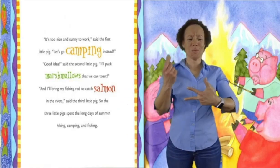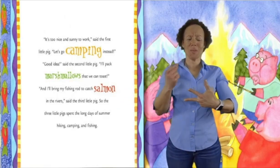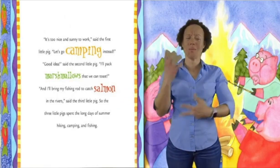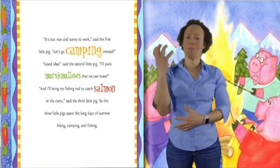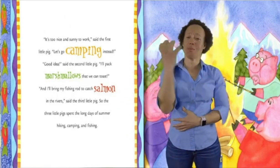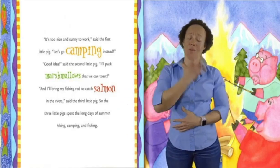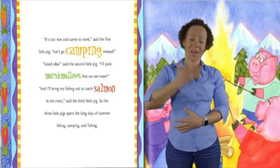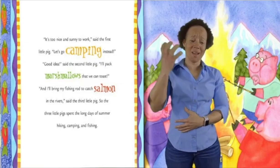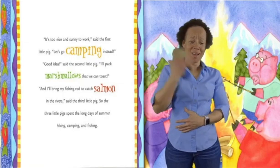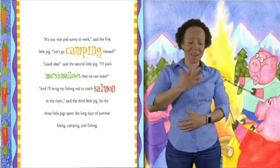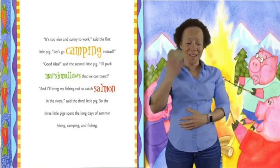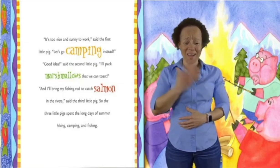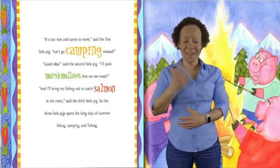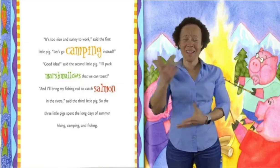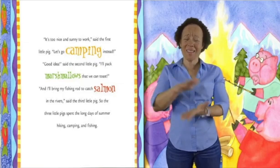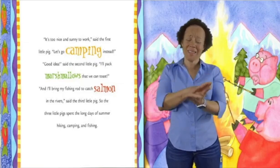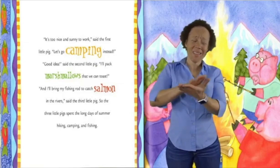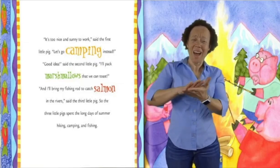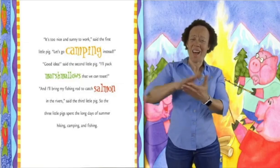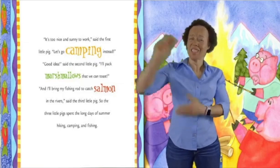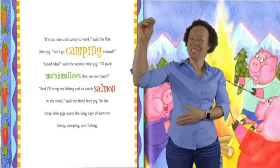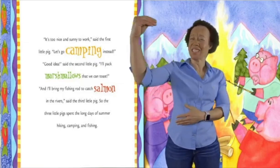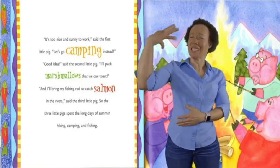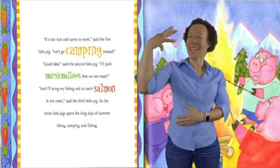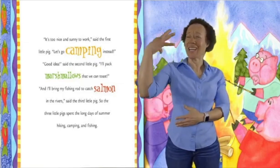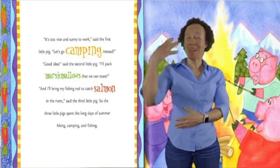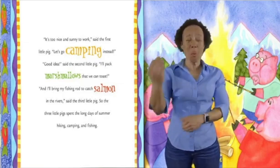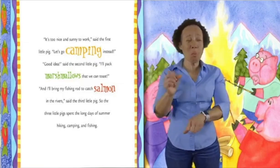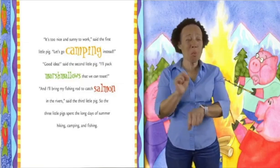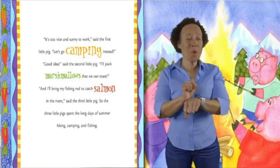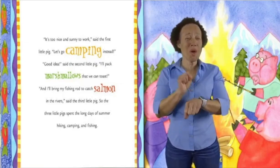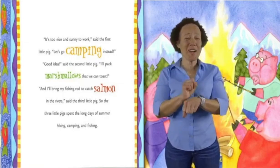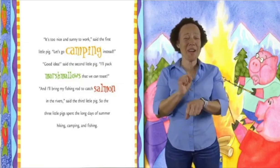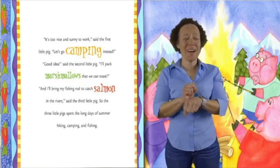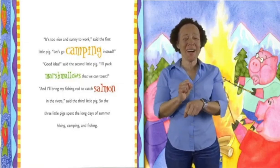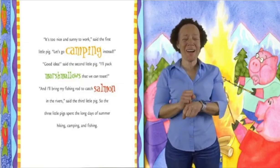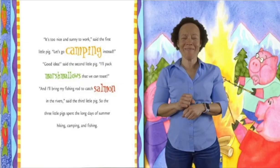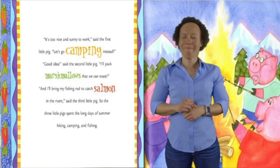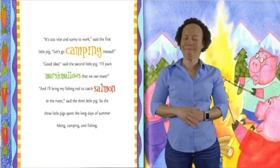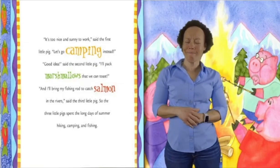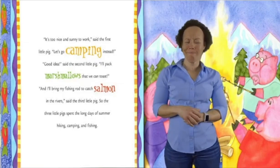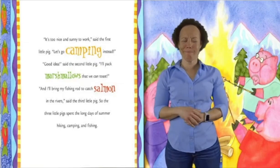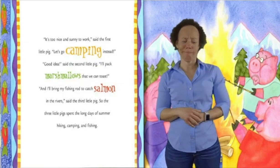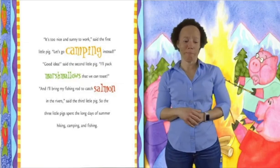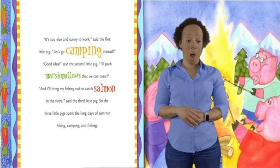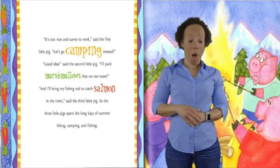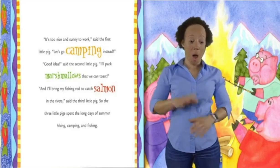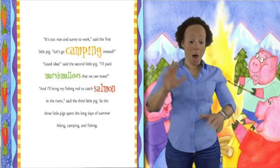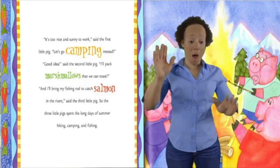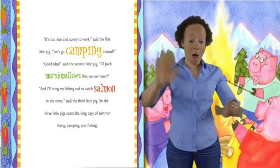"It's too nice and sunny to work," said the first little pig. "Let's go camping instead."